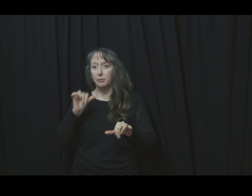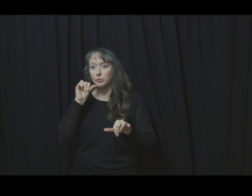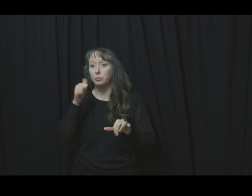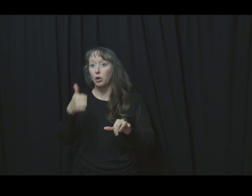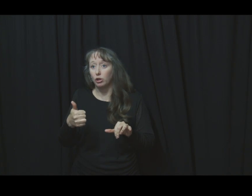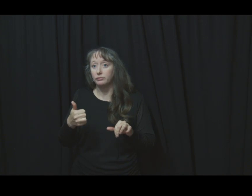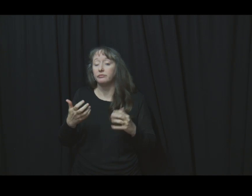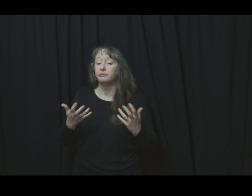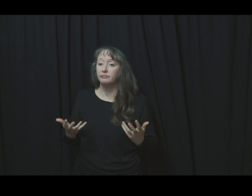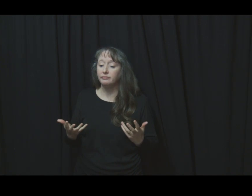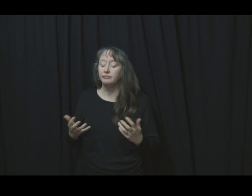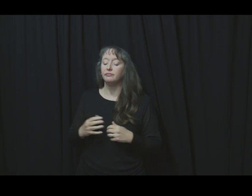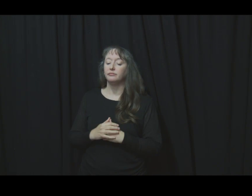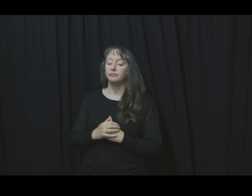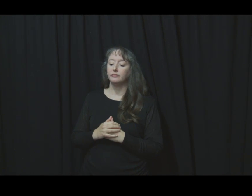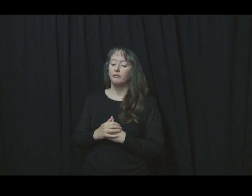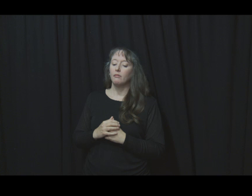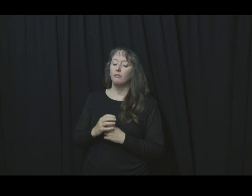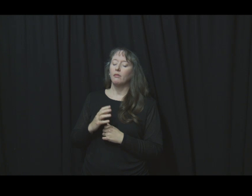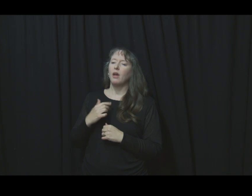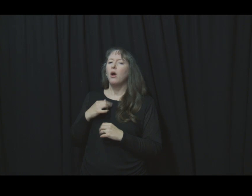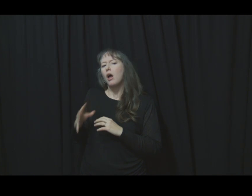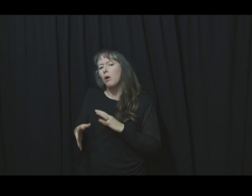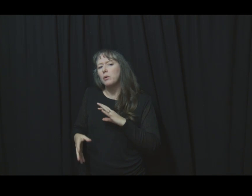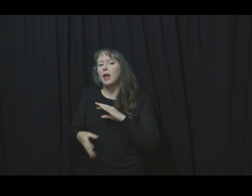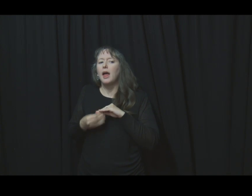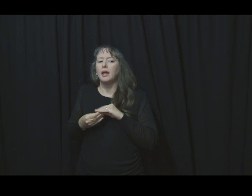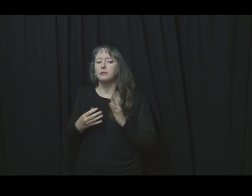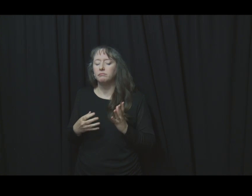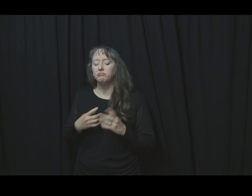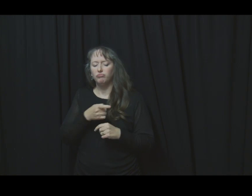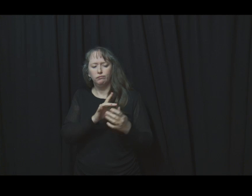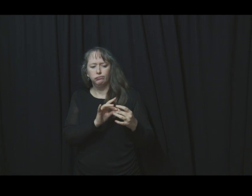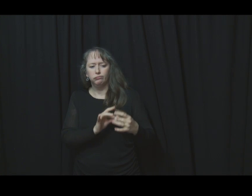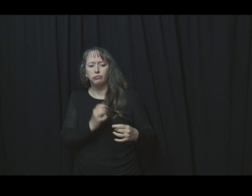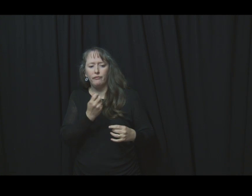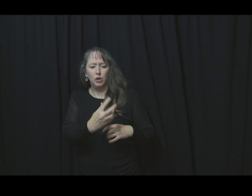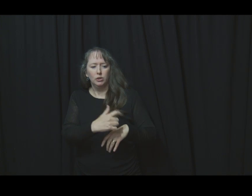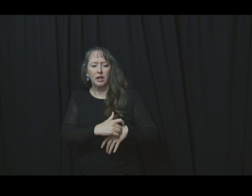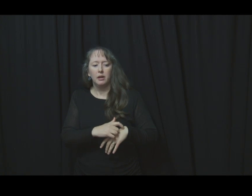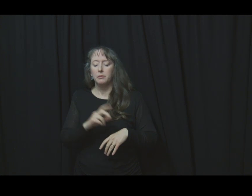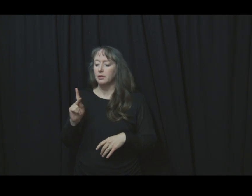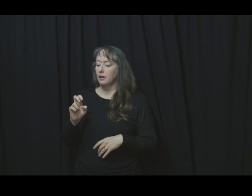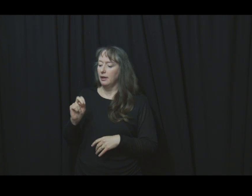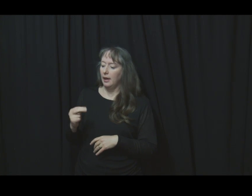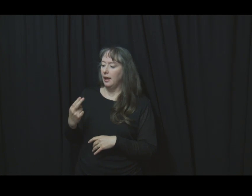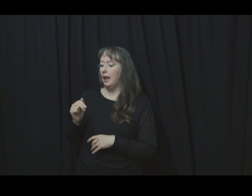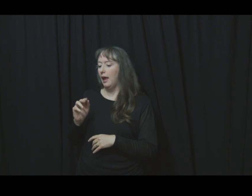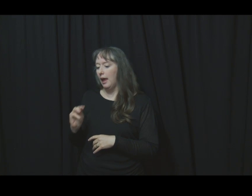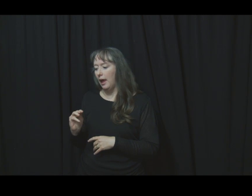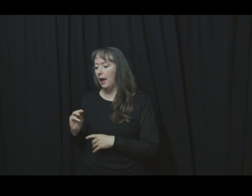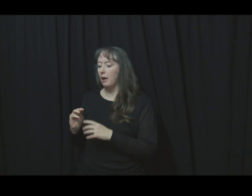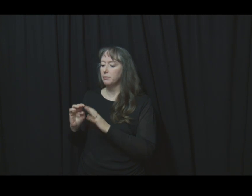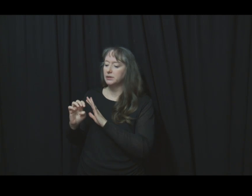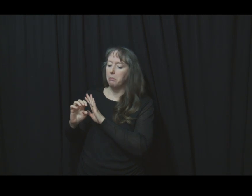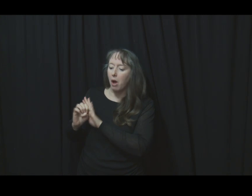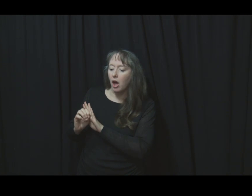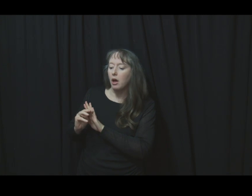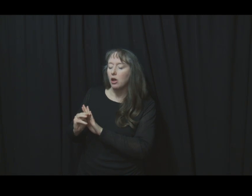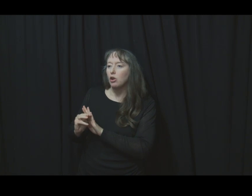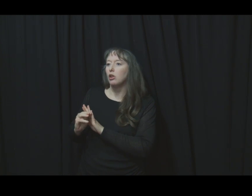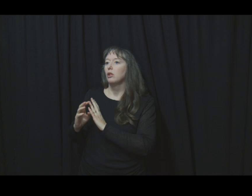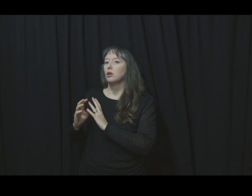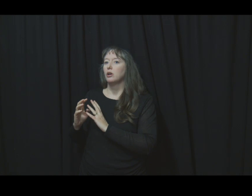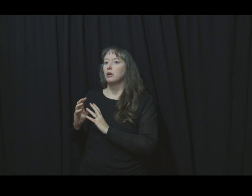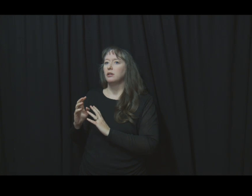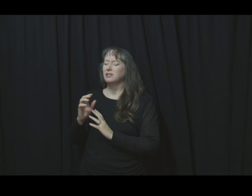I do want to say this, that you said a few times, Ken Ham's view or Ken Ham's model. It's not just Ken